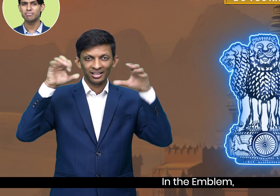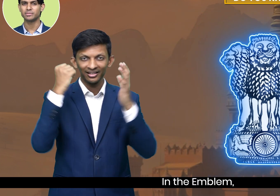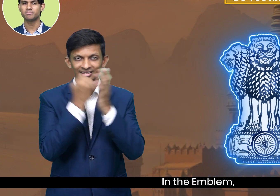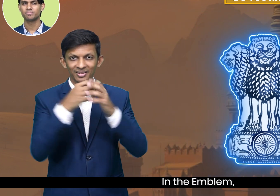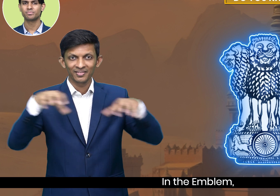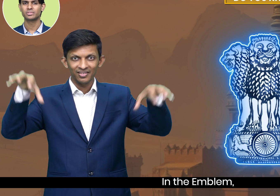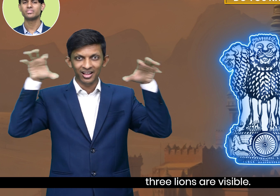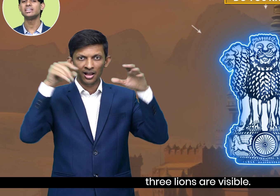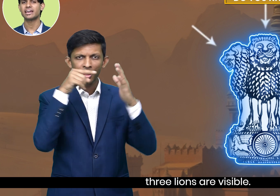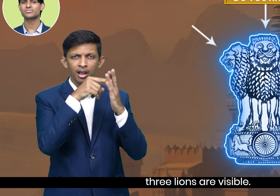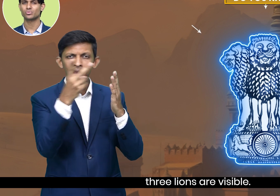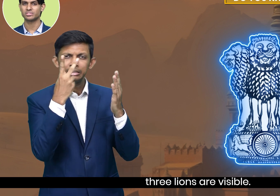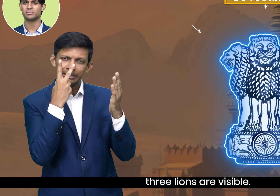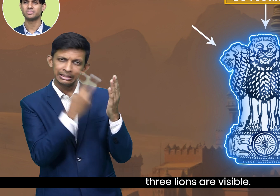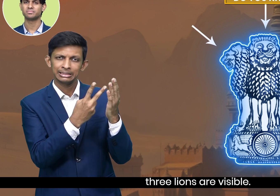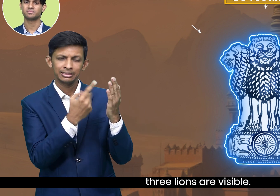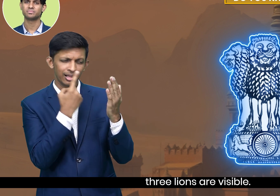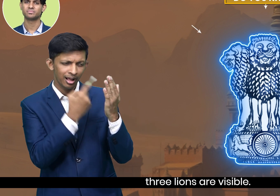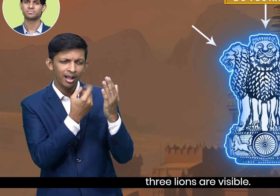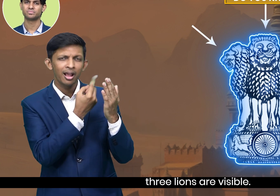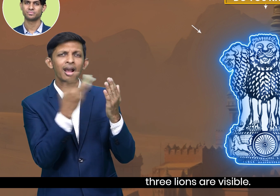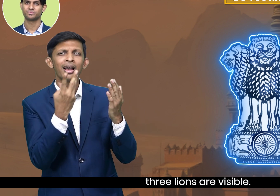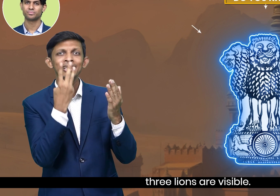In the emblem, 3 lions are visible.